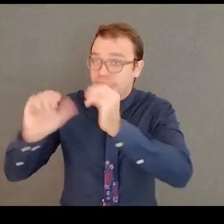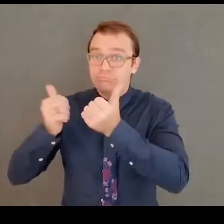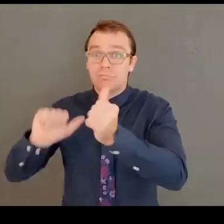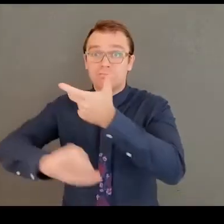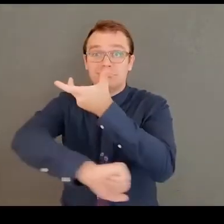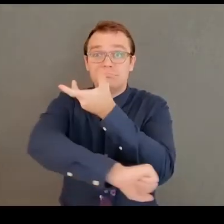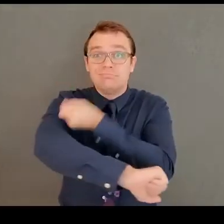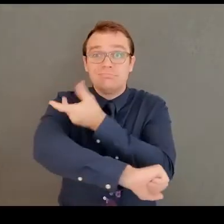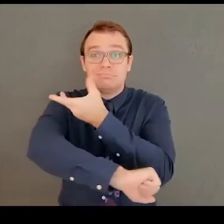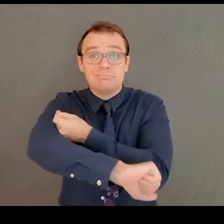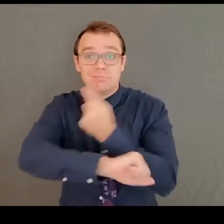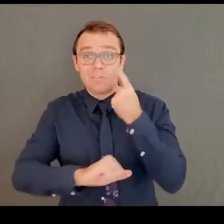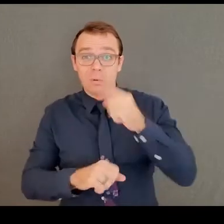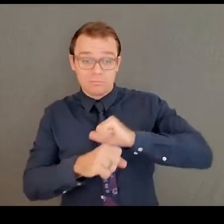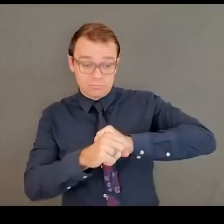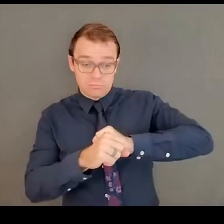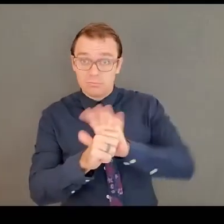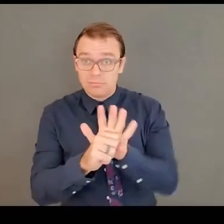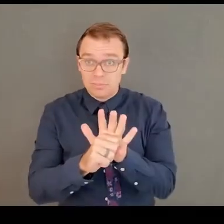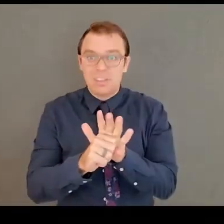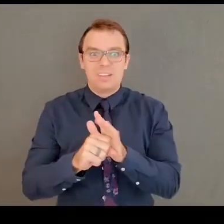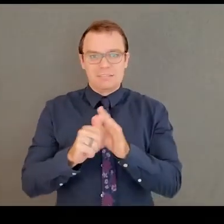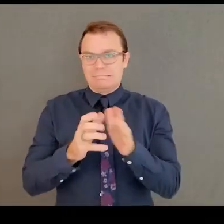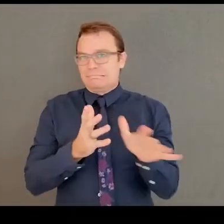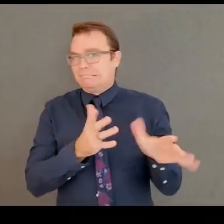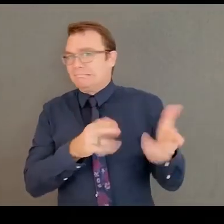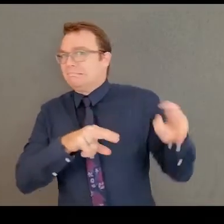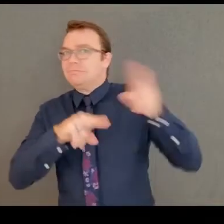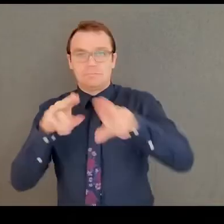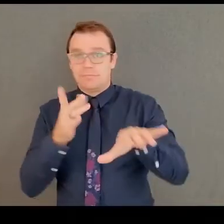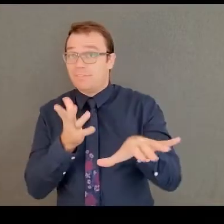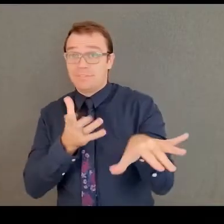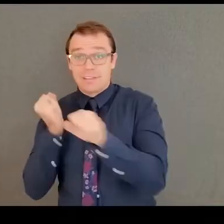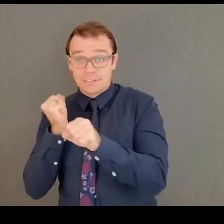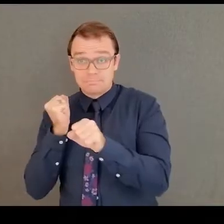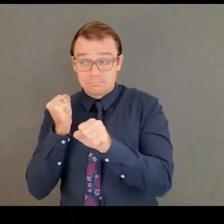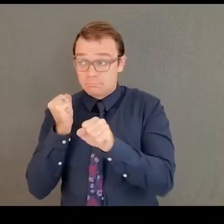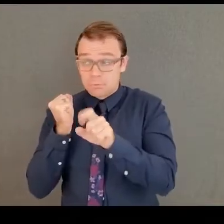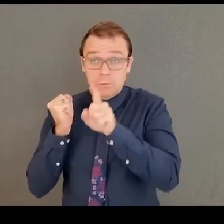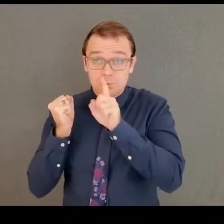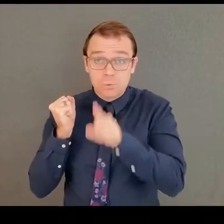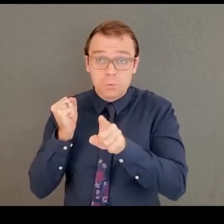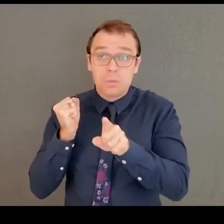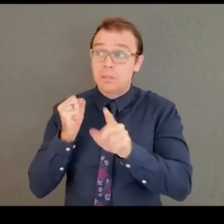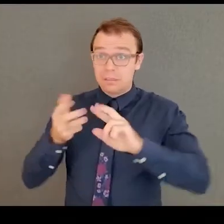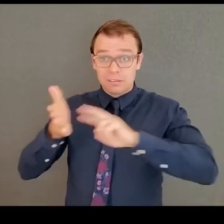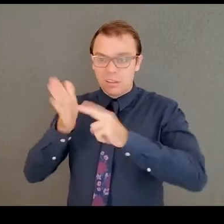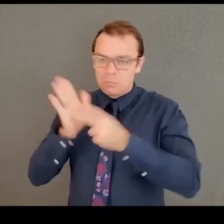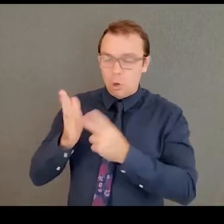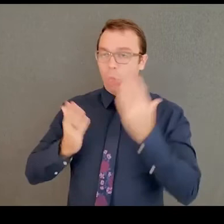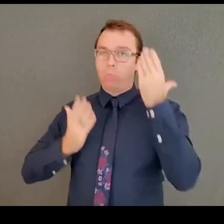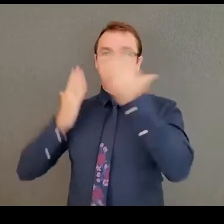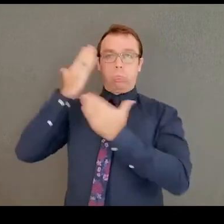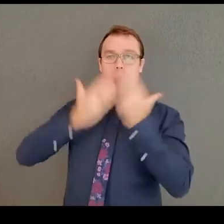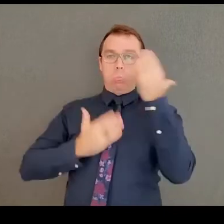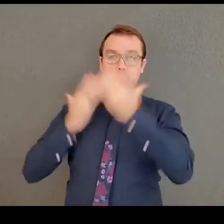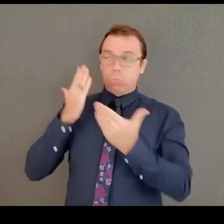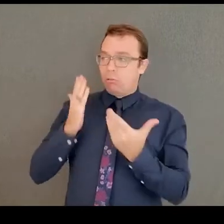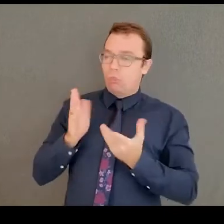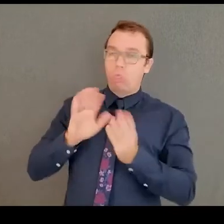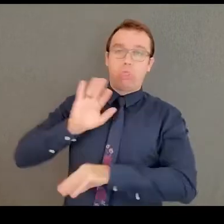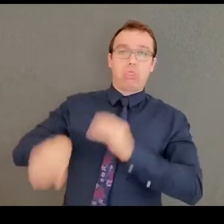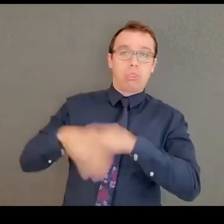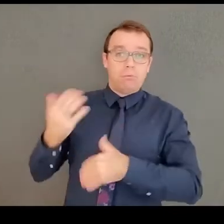You may have heard that the search for COVID-19 vaccines and antibodies is being done much faster than normal. This is true, but we're not cutting